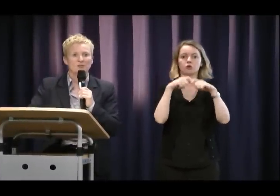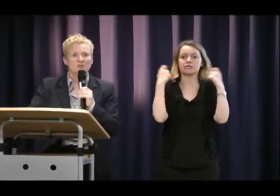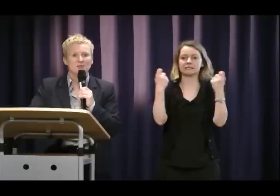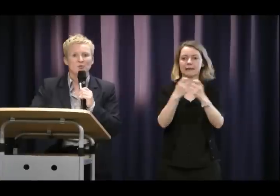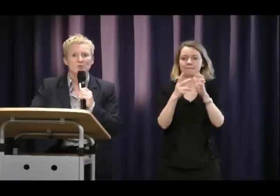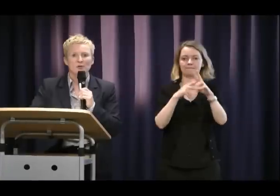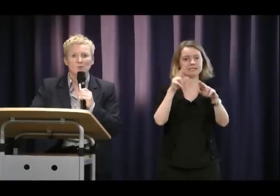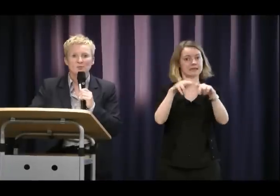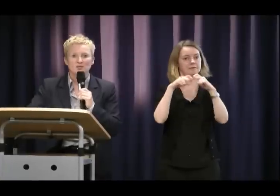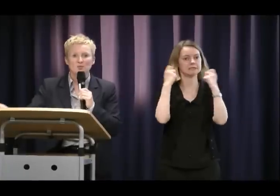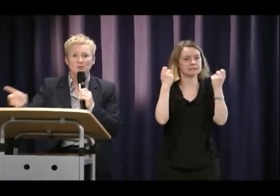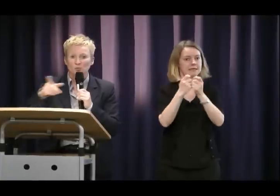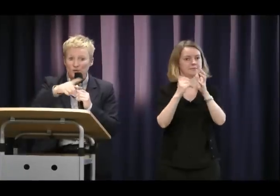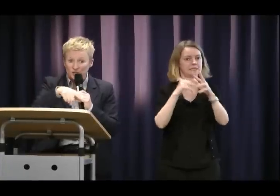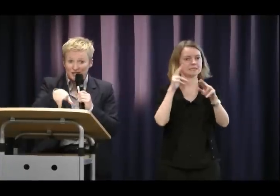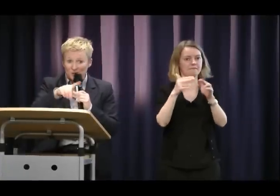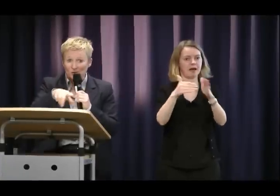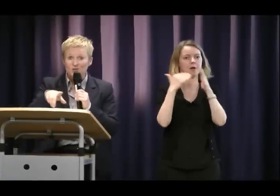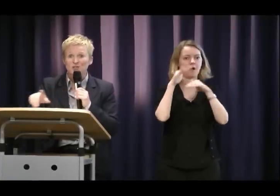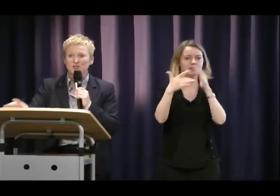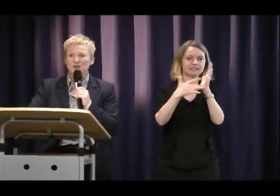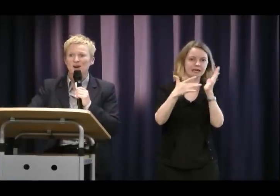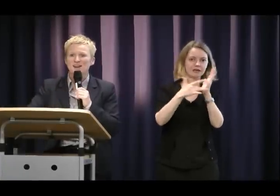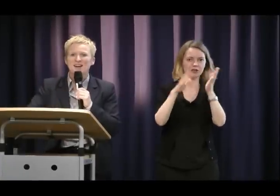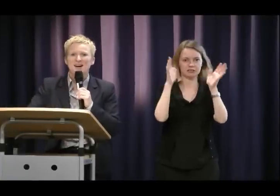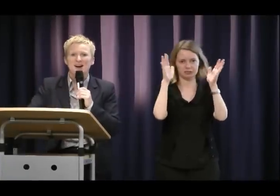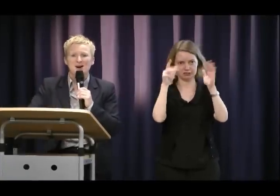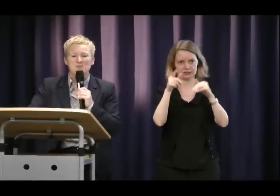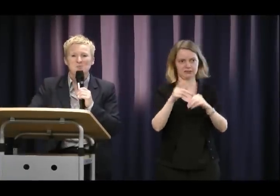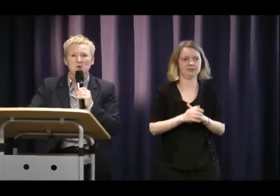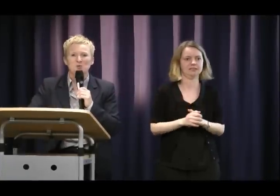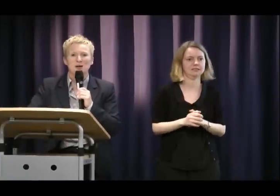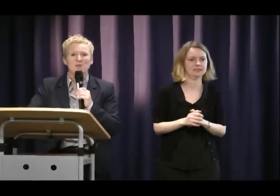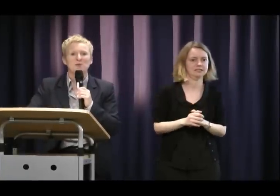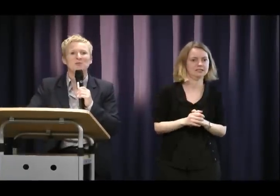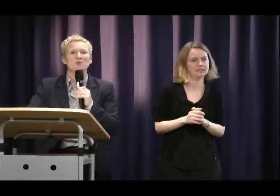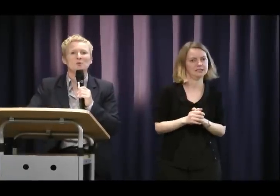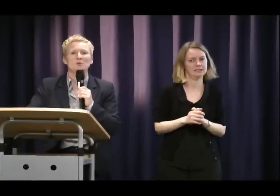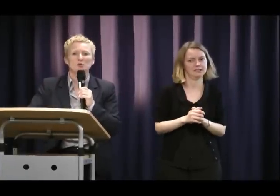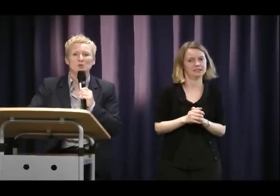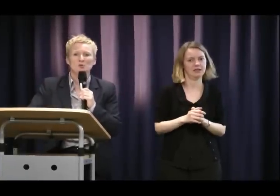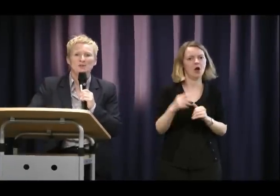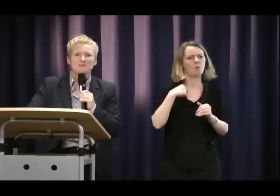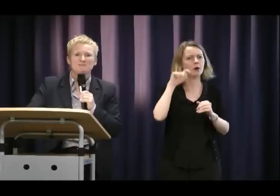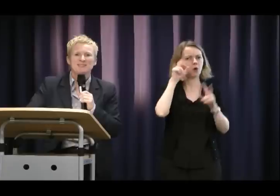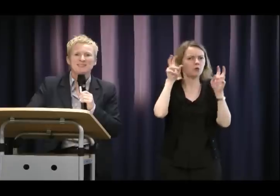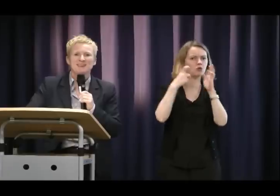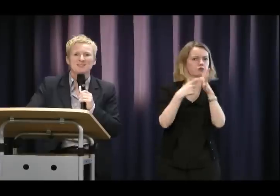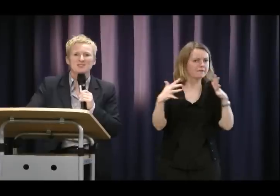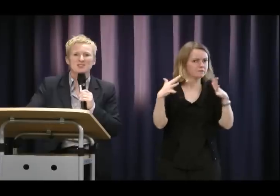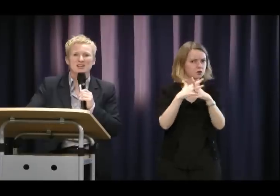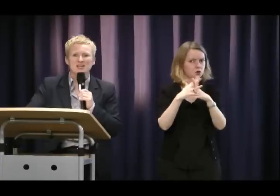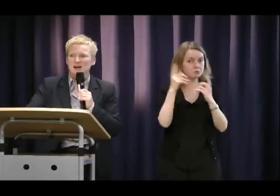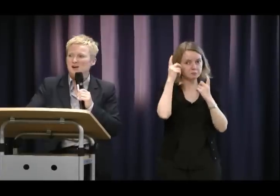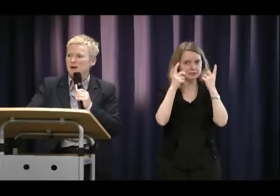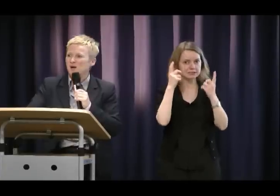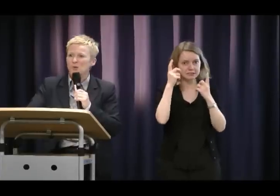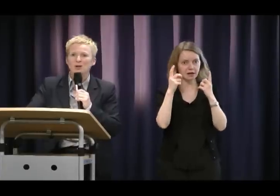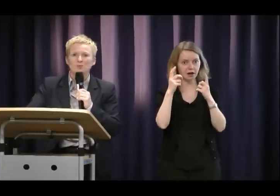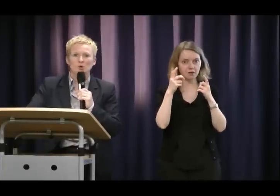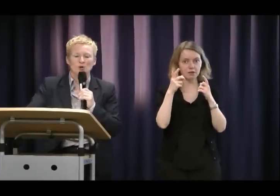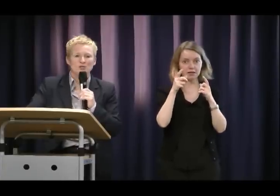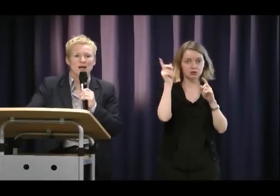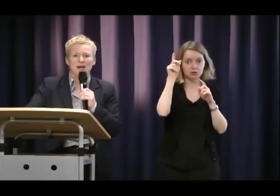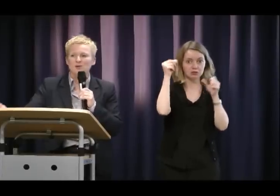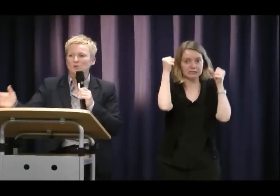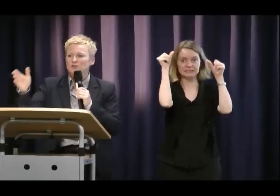from VicDev who have helped us with all the technology tonight. We'll have a bit of a review and see how